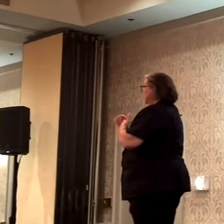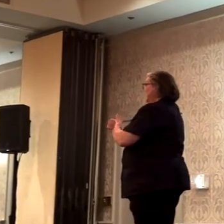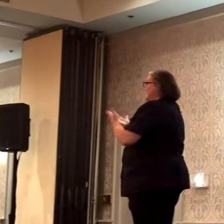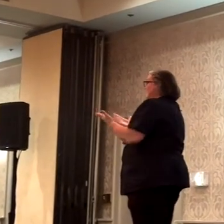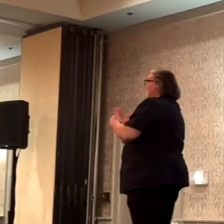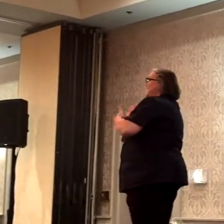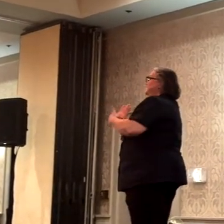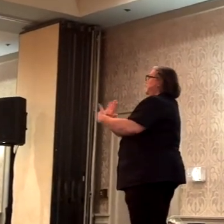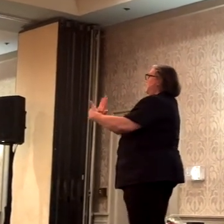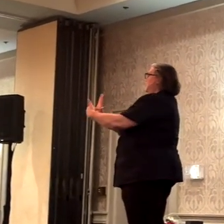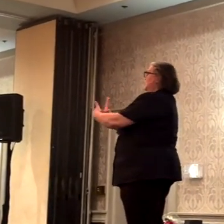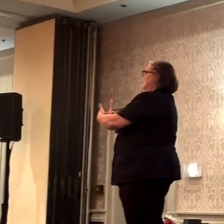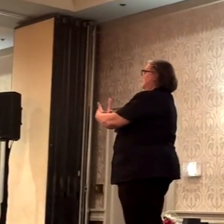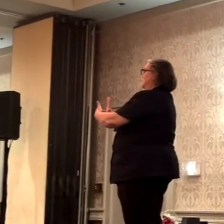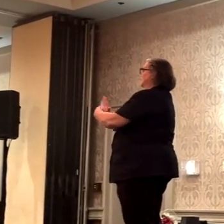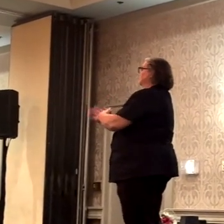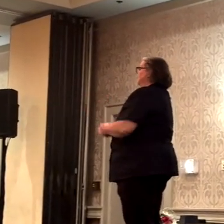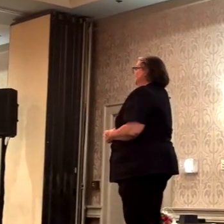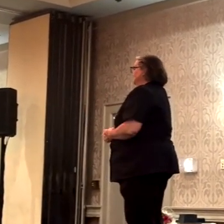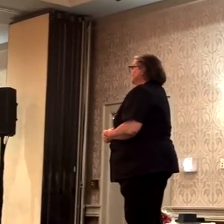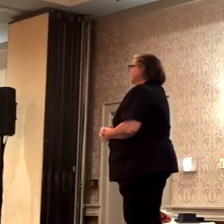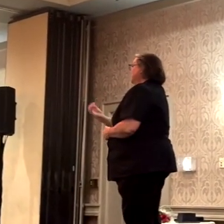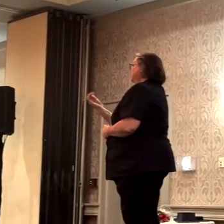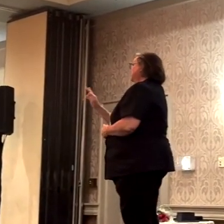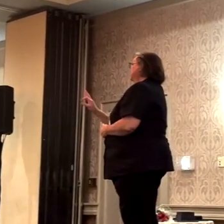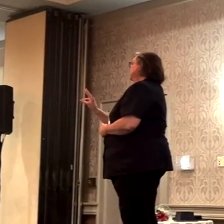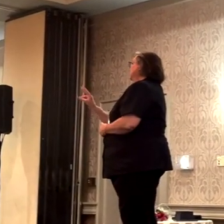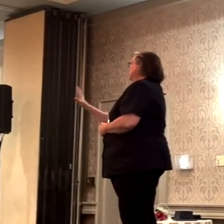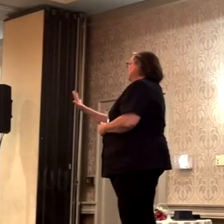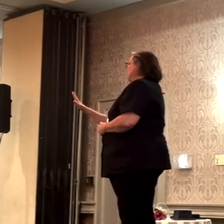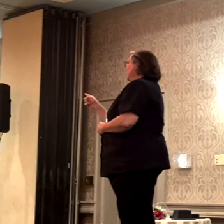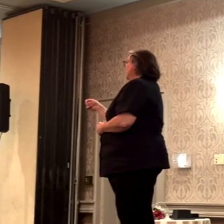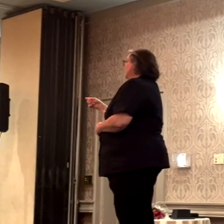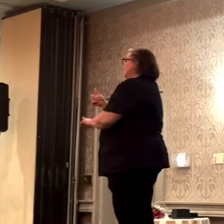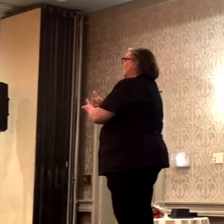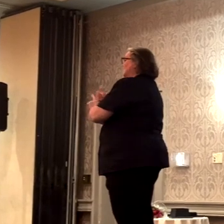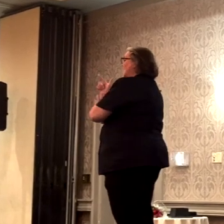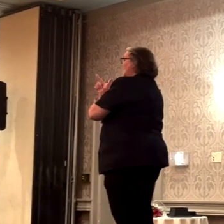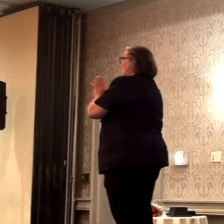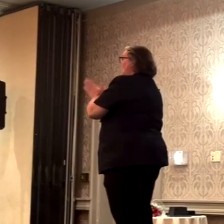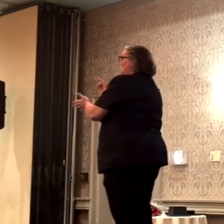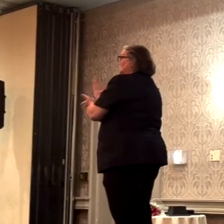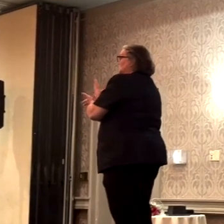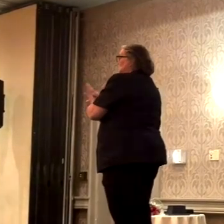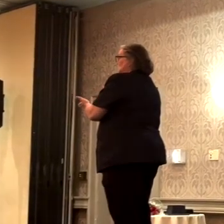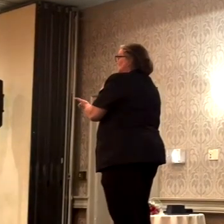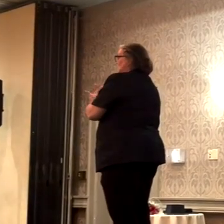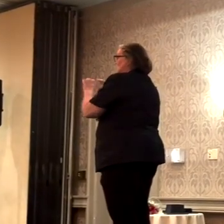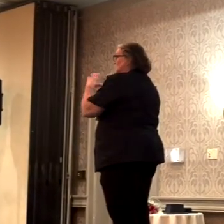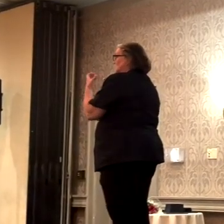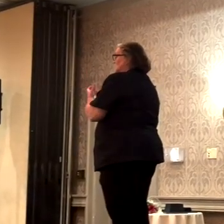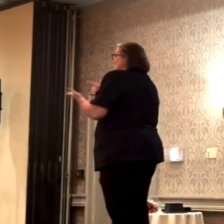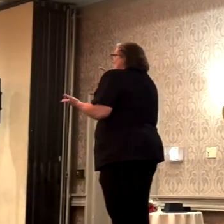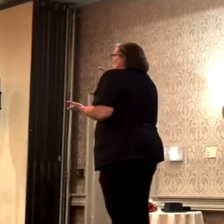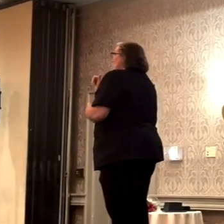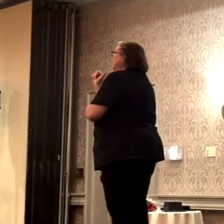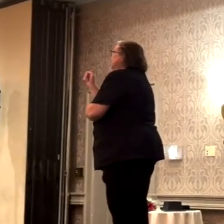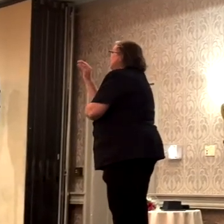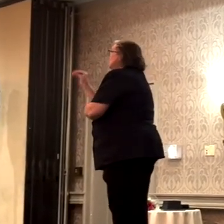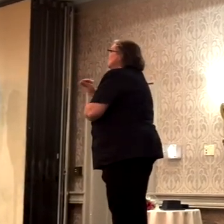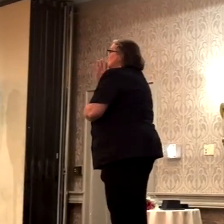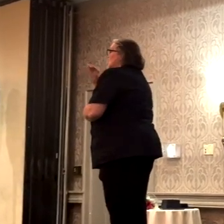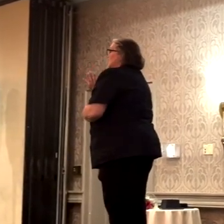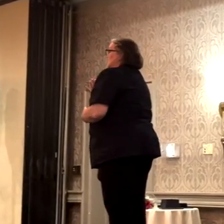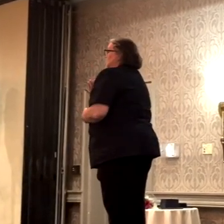by example. In 1975, her law school graduating class consisted of only 10%